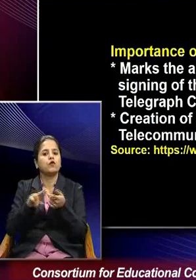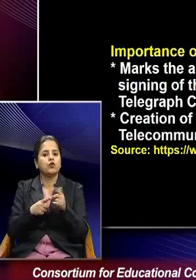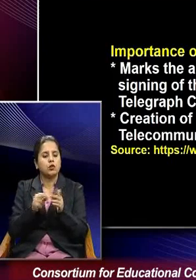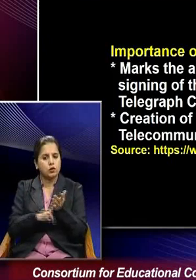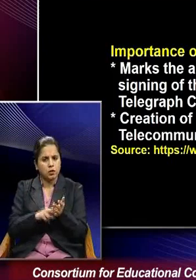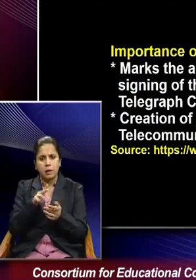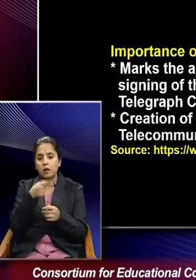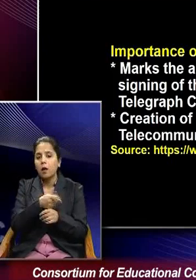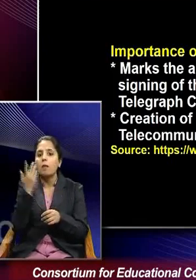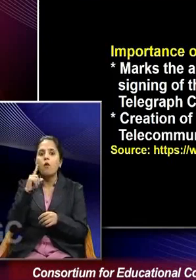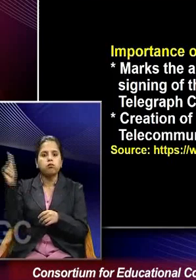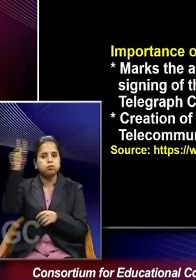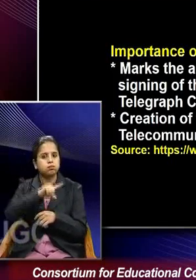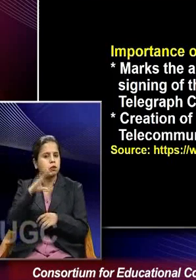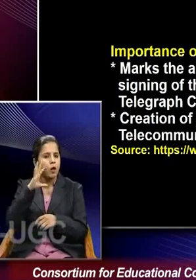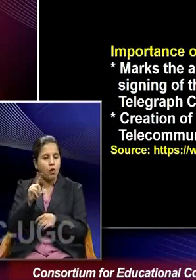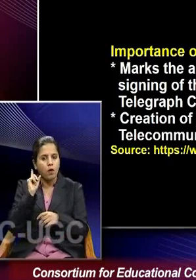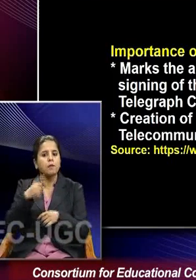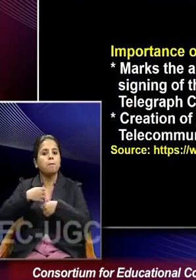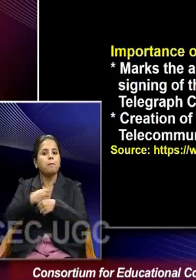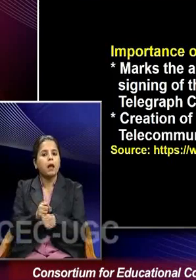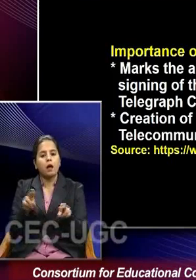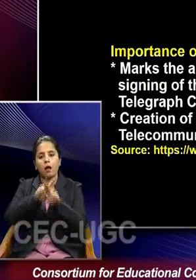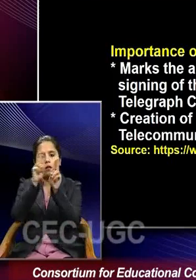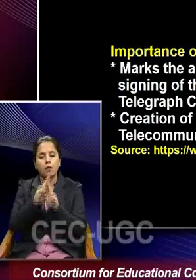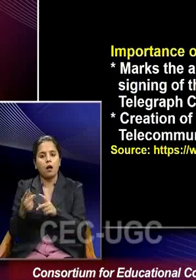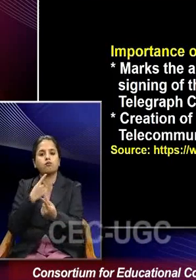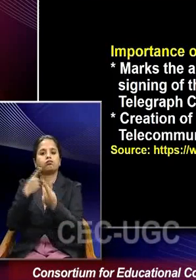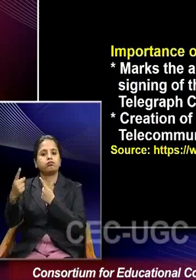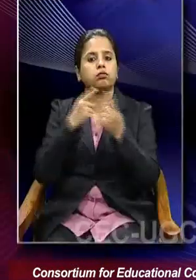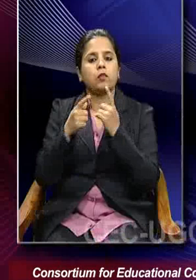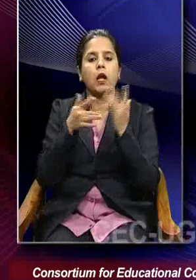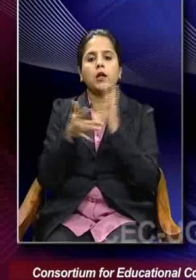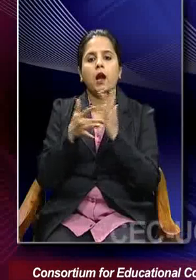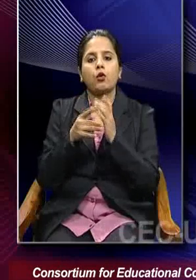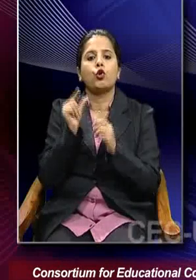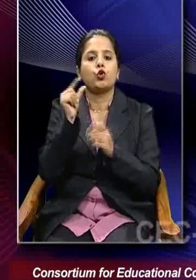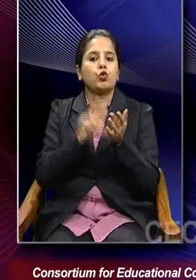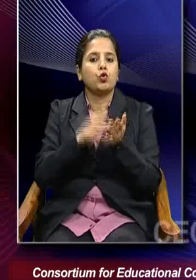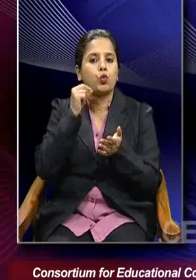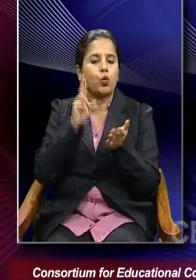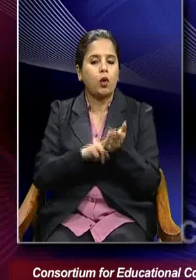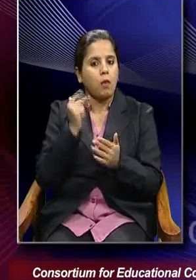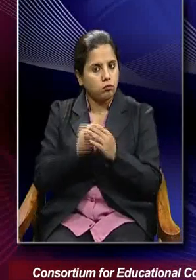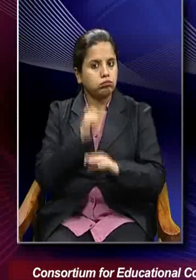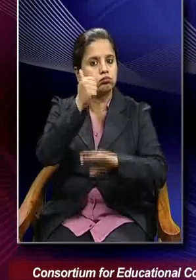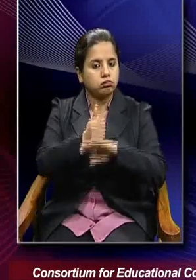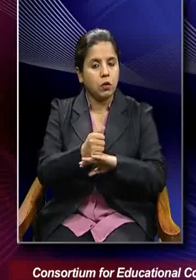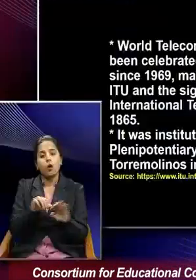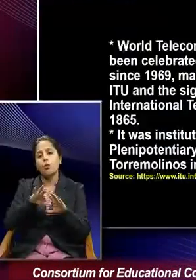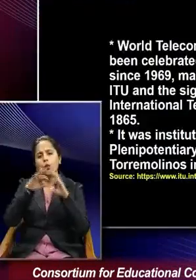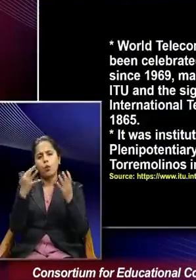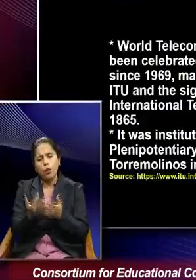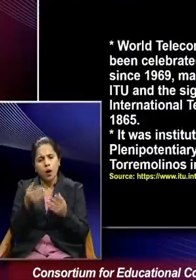creation of International Telecommunication Union. The World Telecommunication